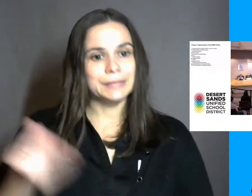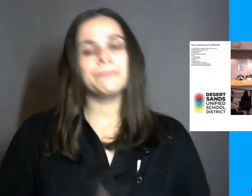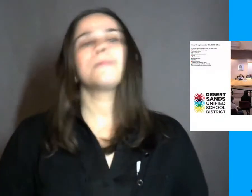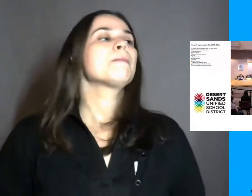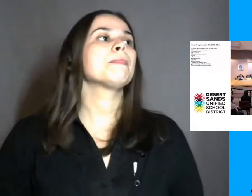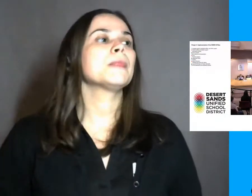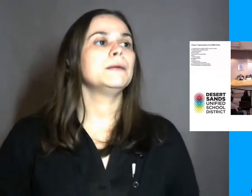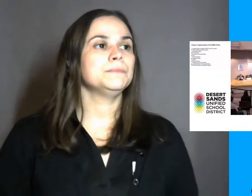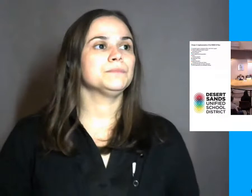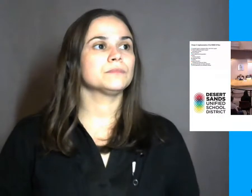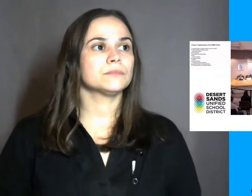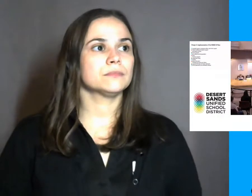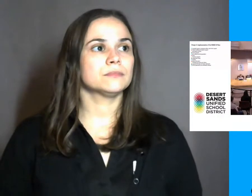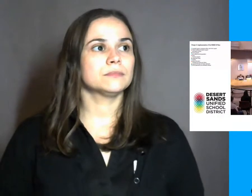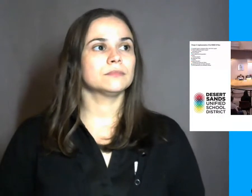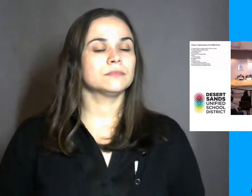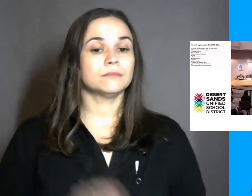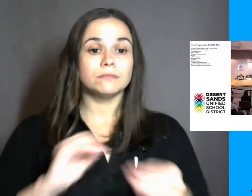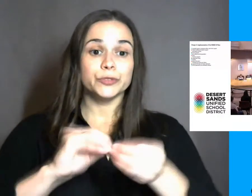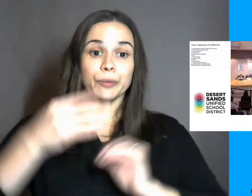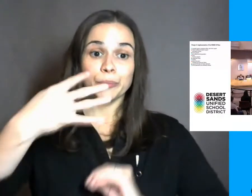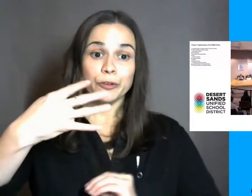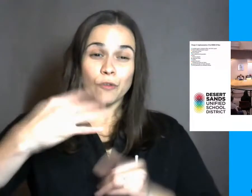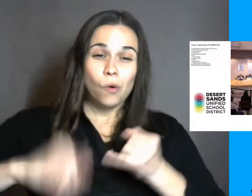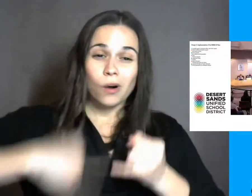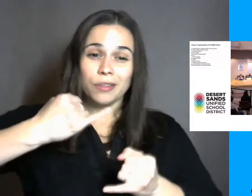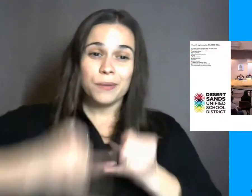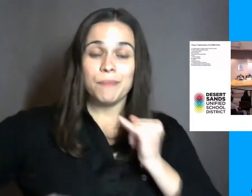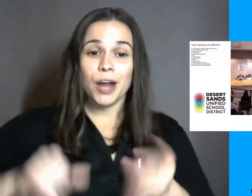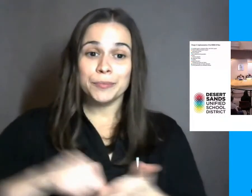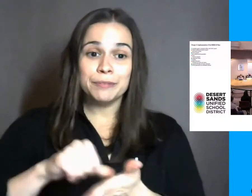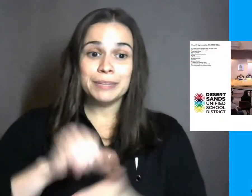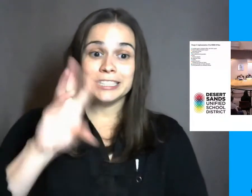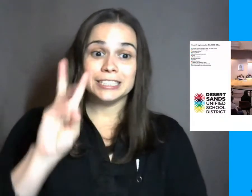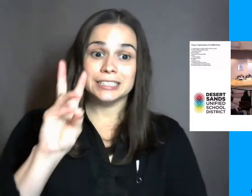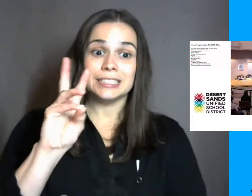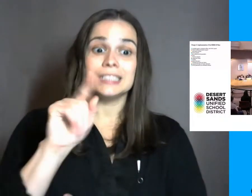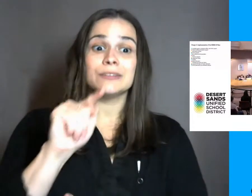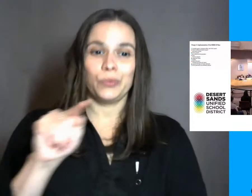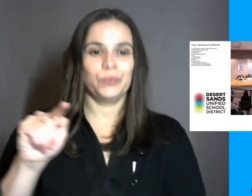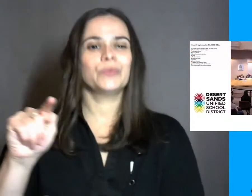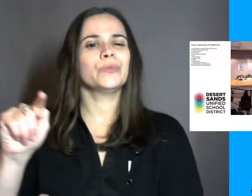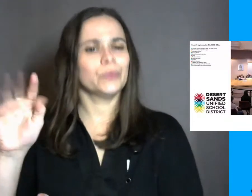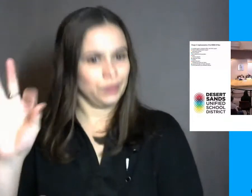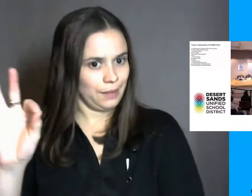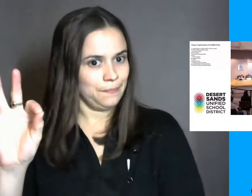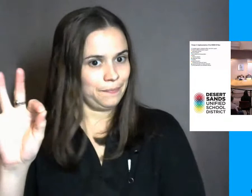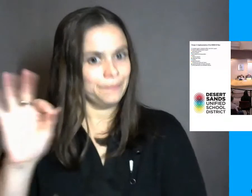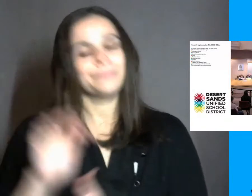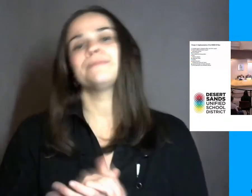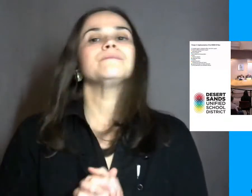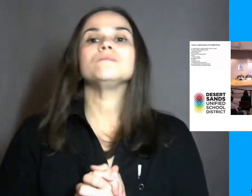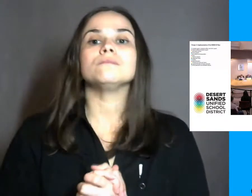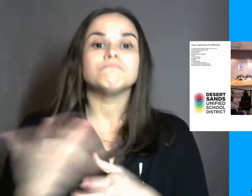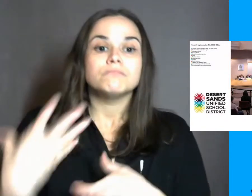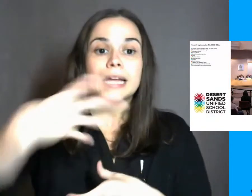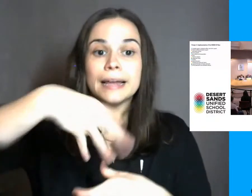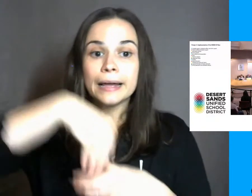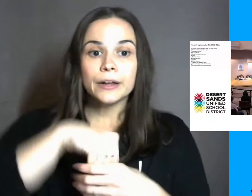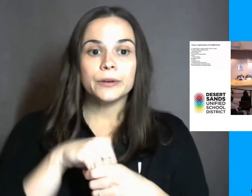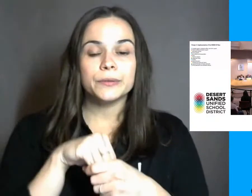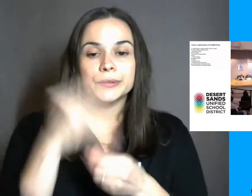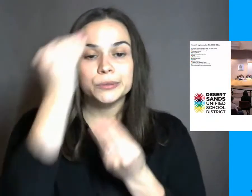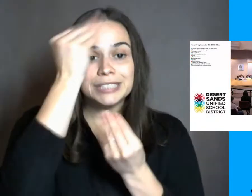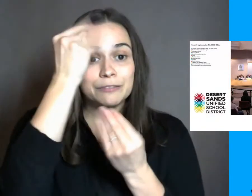Prompt 4 is on the bottom of page 6 and continues to page 9. It includes information about the successes